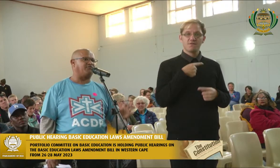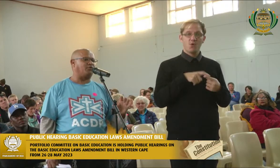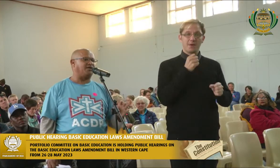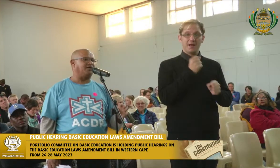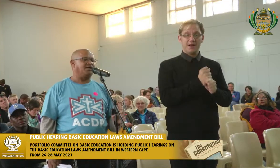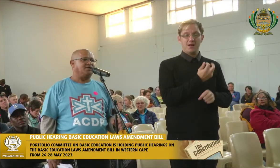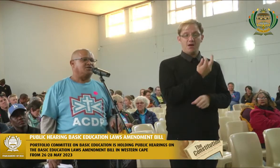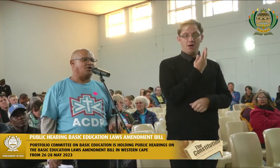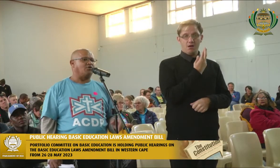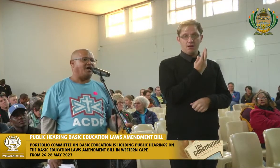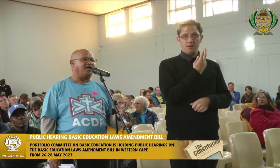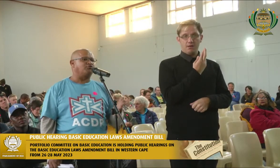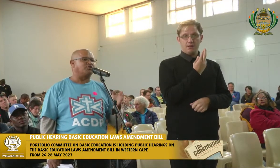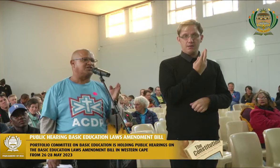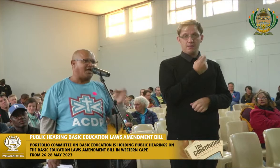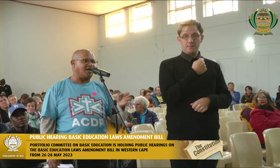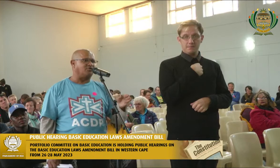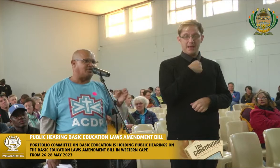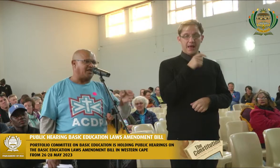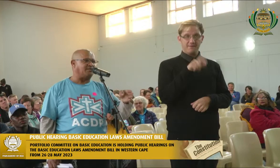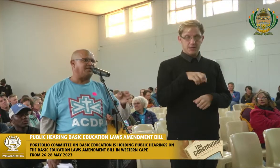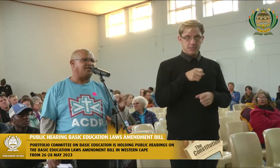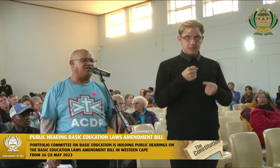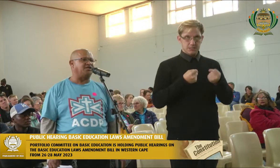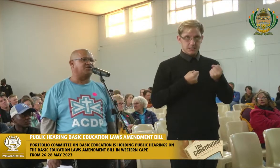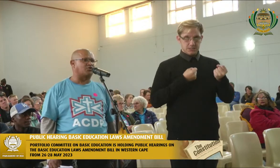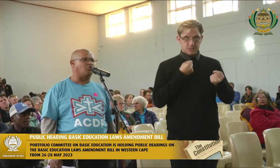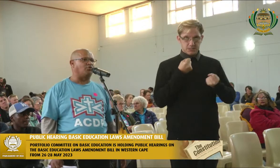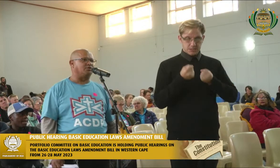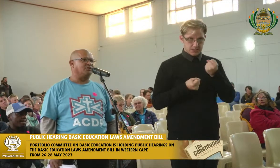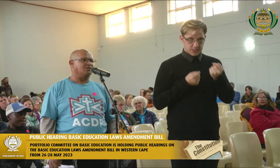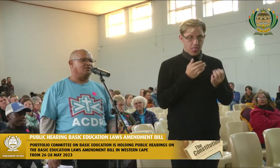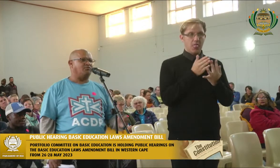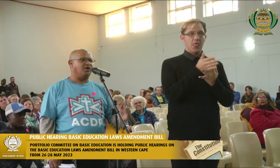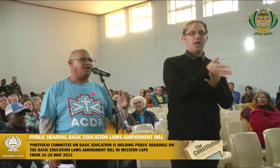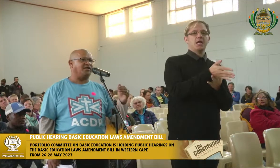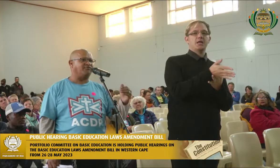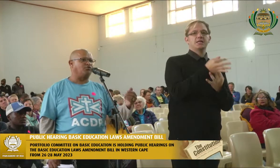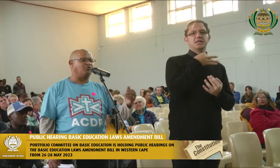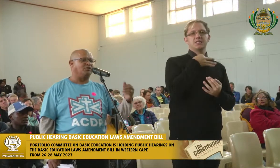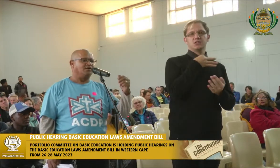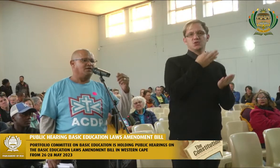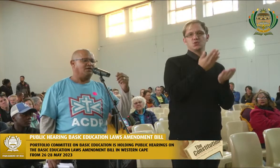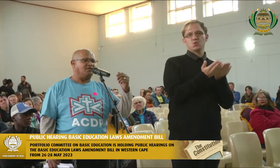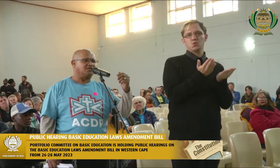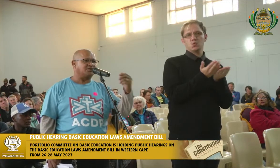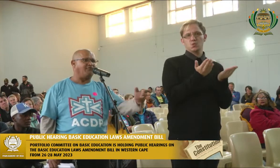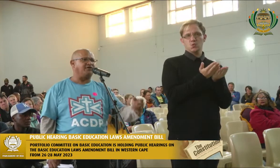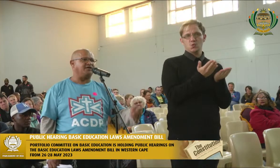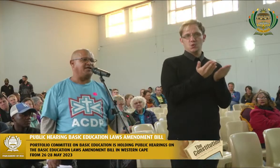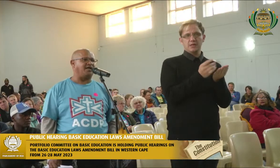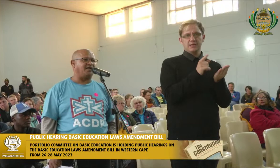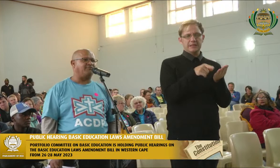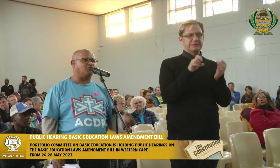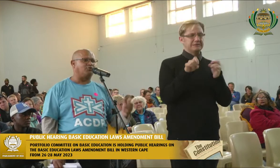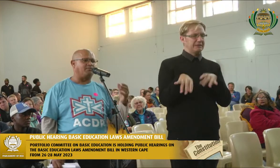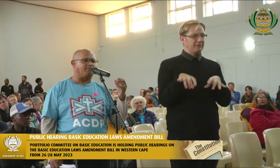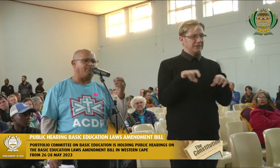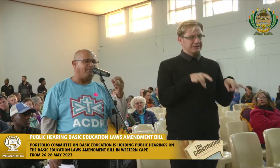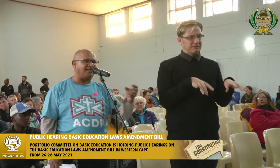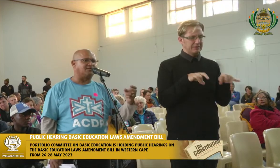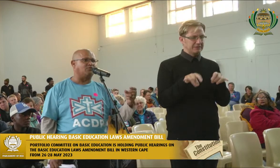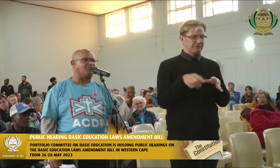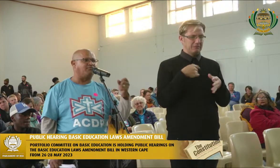R everywhere. So I have to struggle to get them in an English school where they have to suffer, and I have